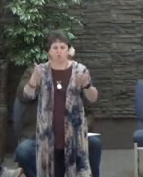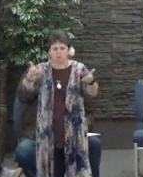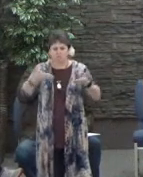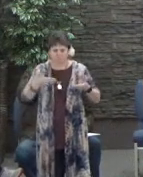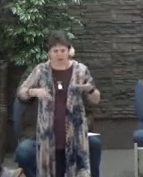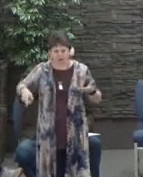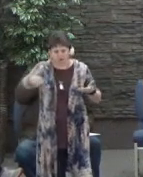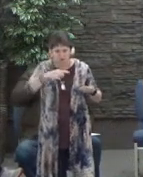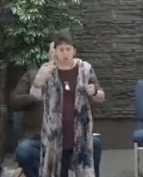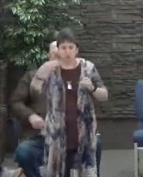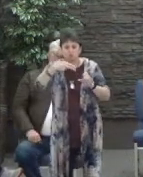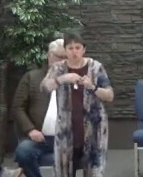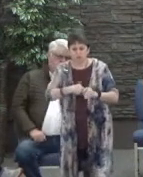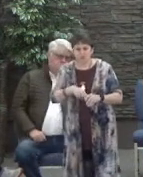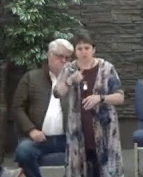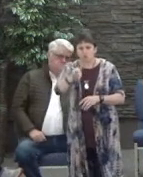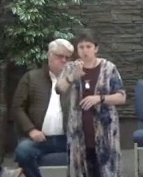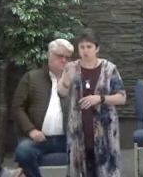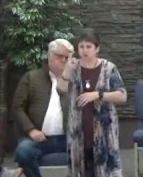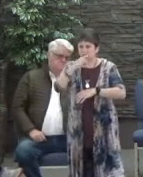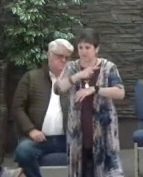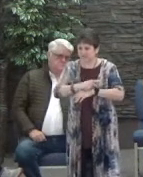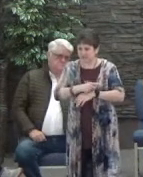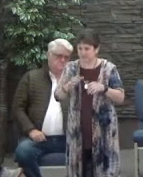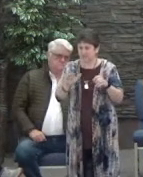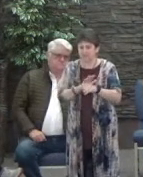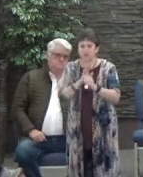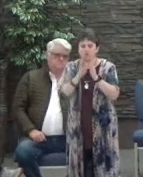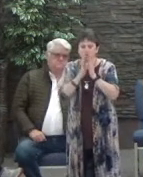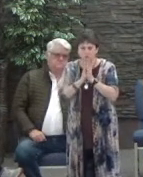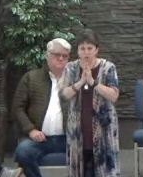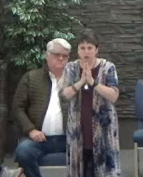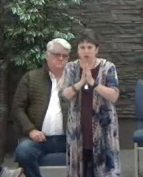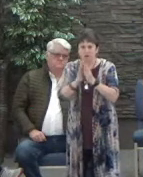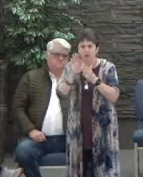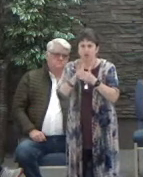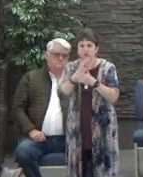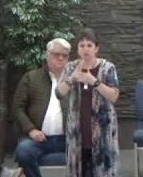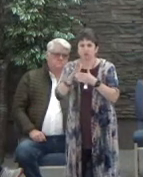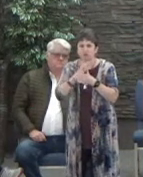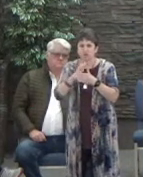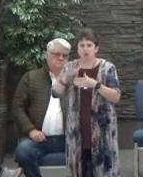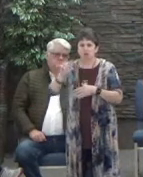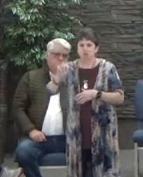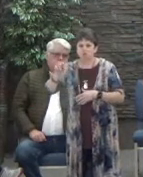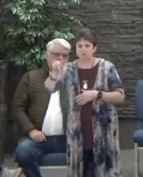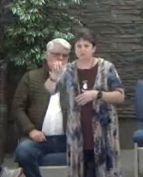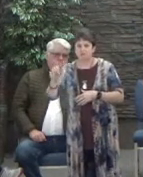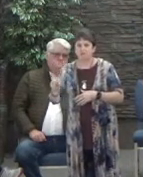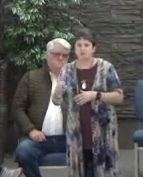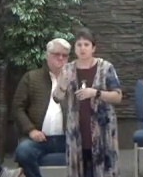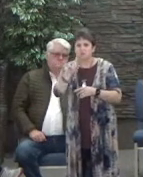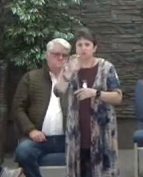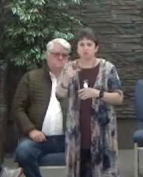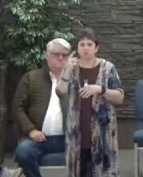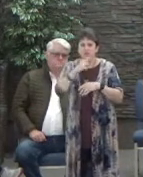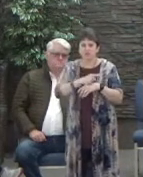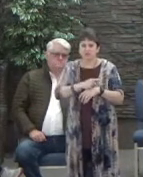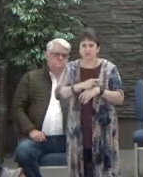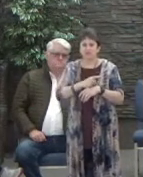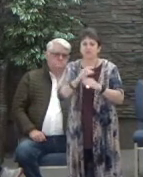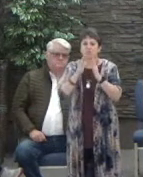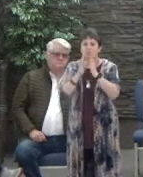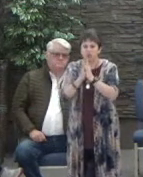inviting you to join us in is 100 days of prayer and share triplets. 100 days of prayer and